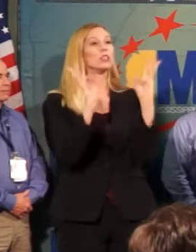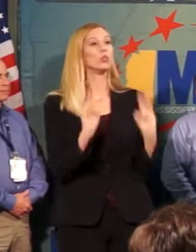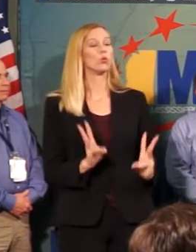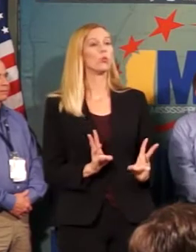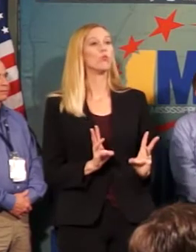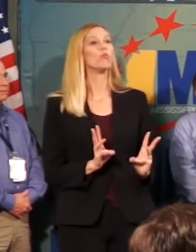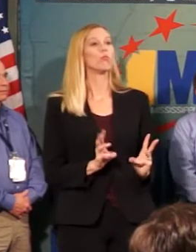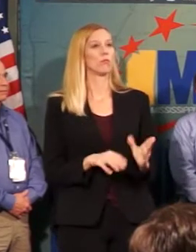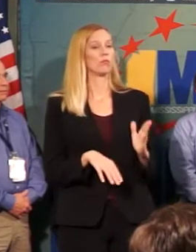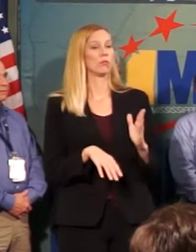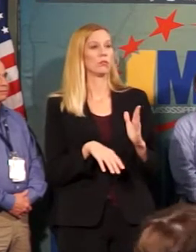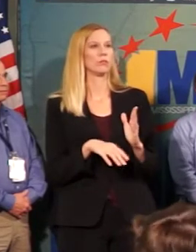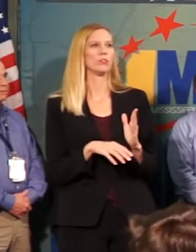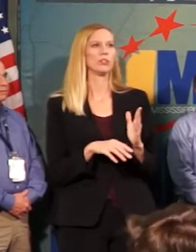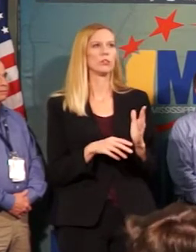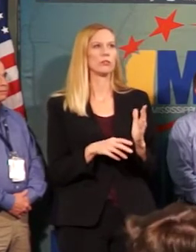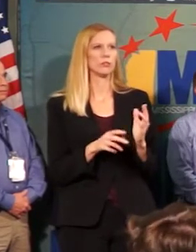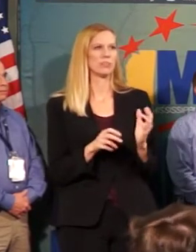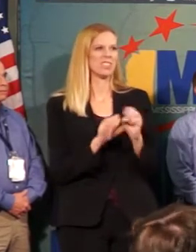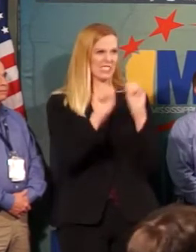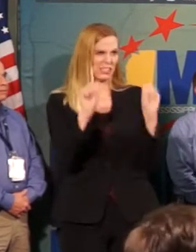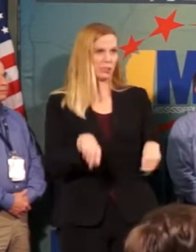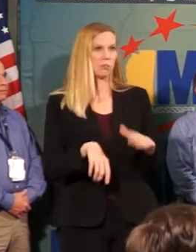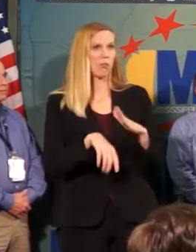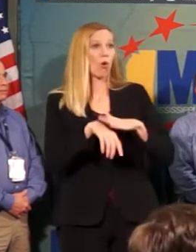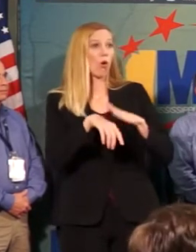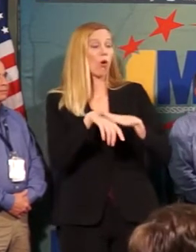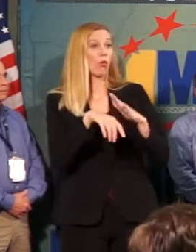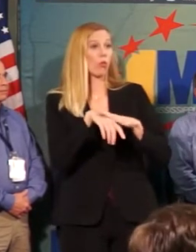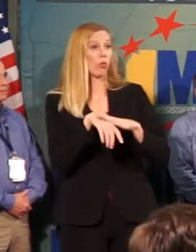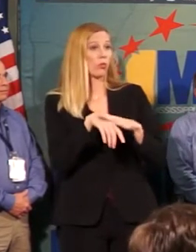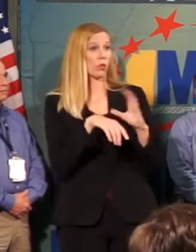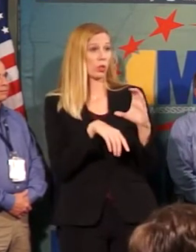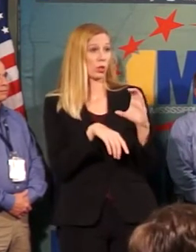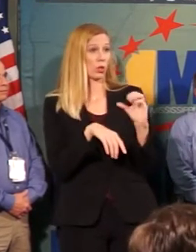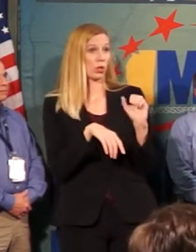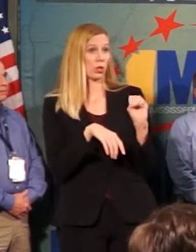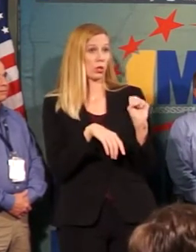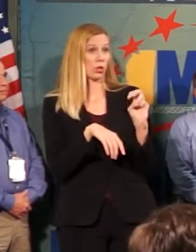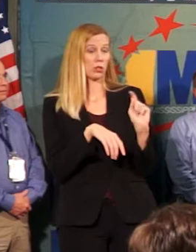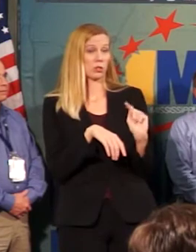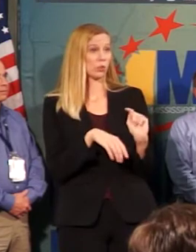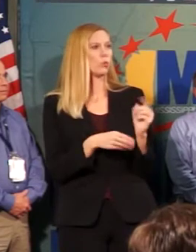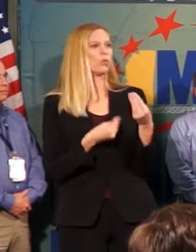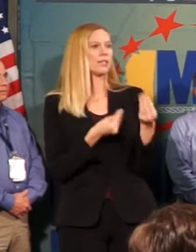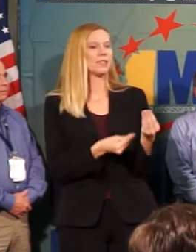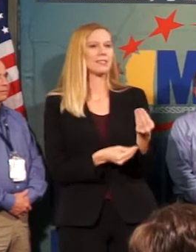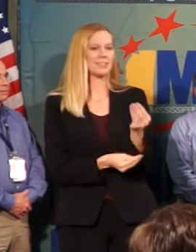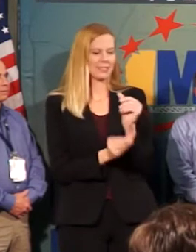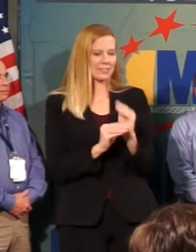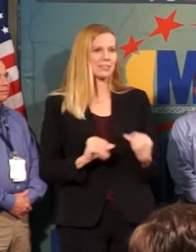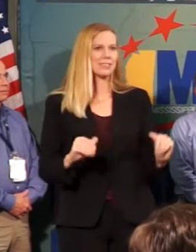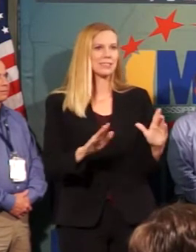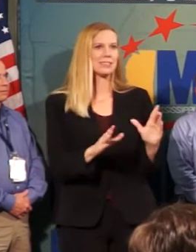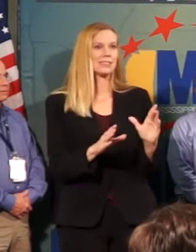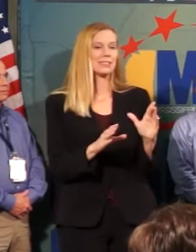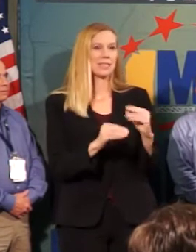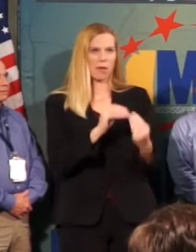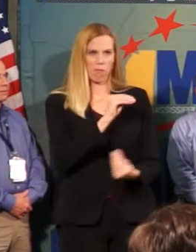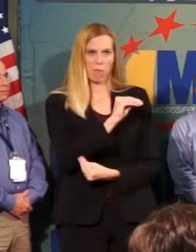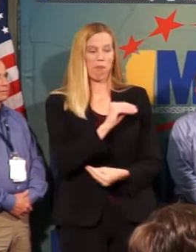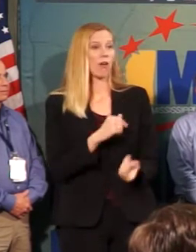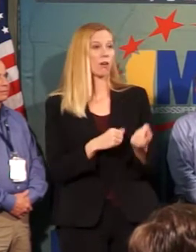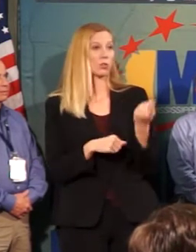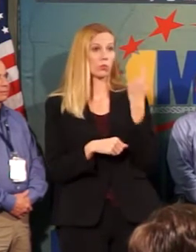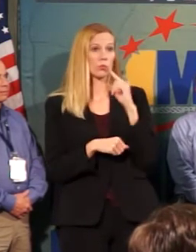Gulf Coast. We have responded by providing sandbags to the three coastal counties that are being distributed